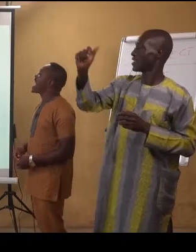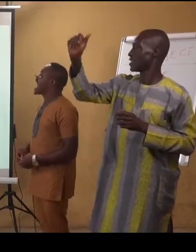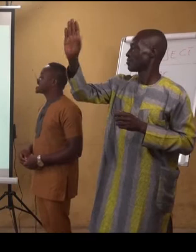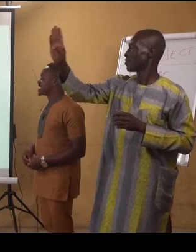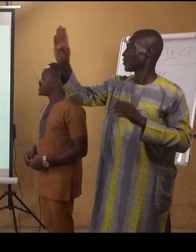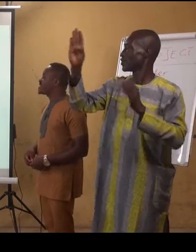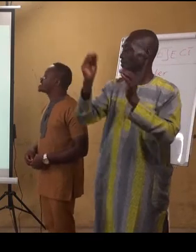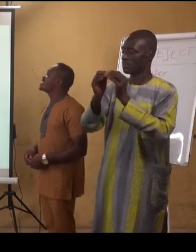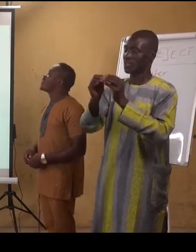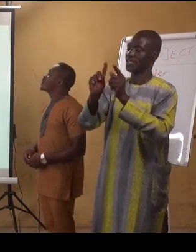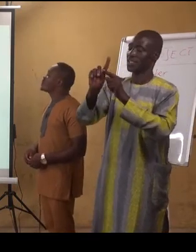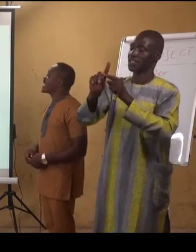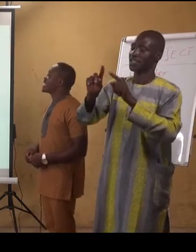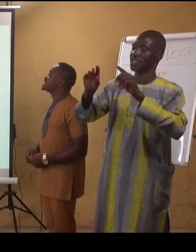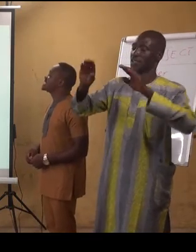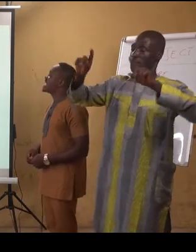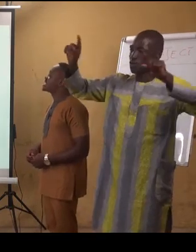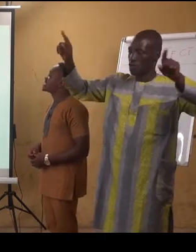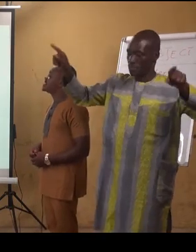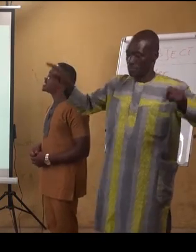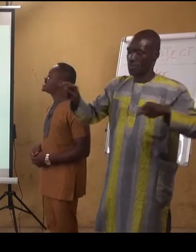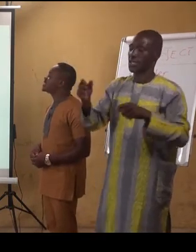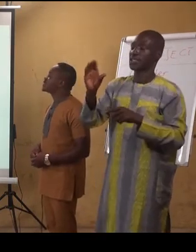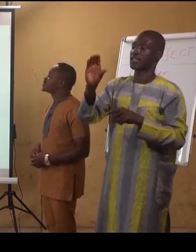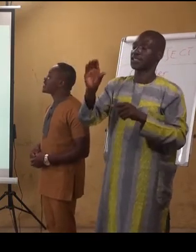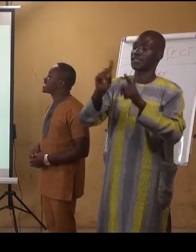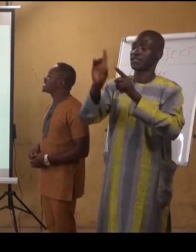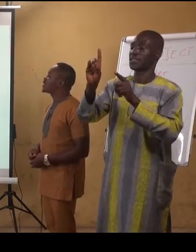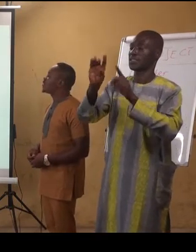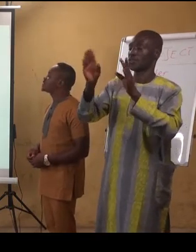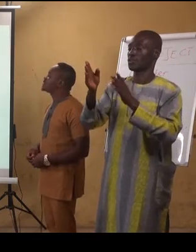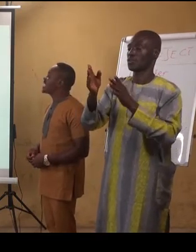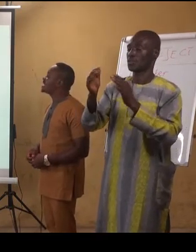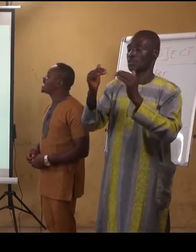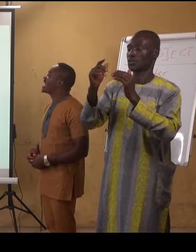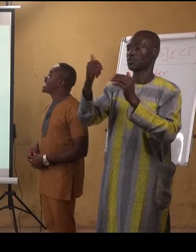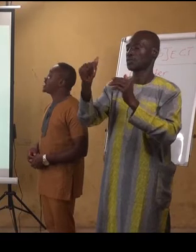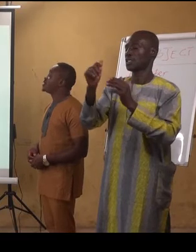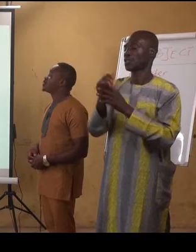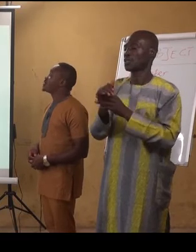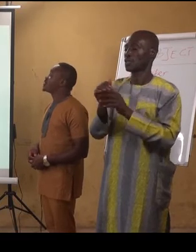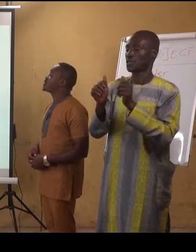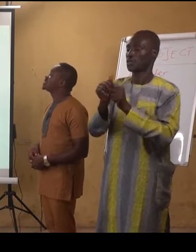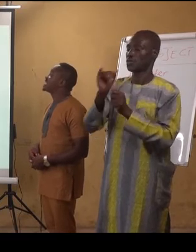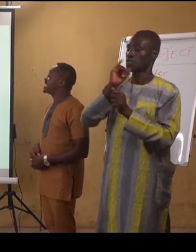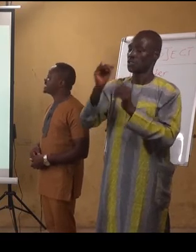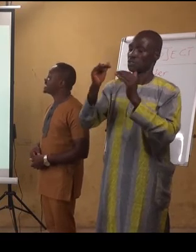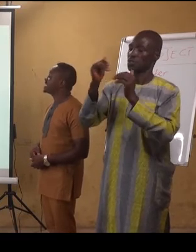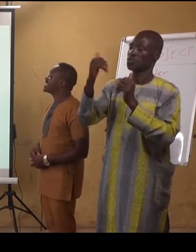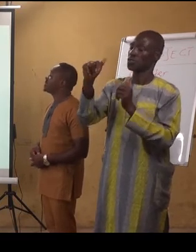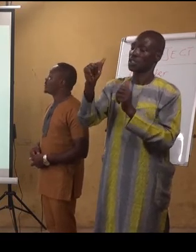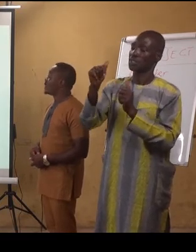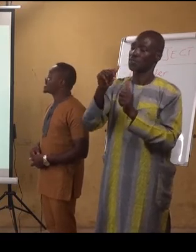b asterisk open bracket c asterisk d close bracket equal to 10, which will be equal to